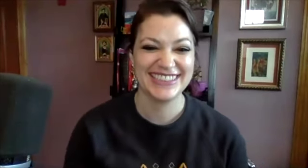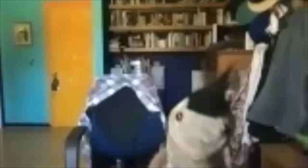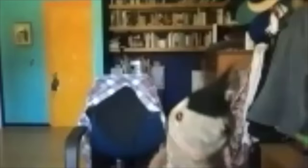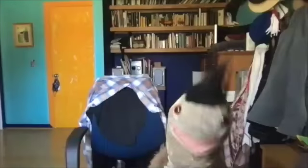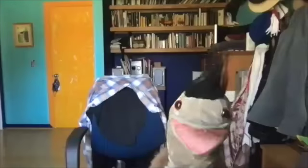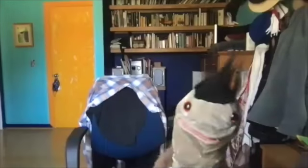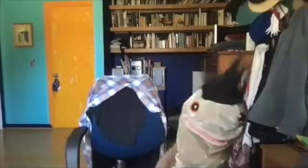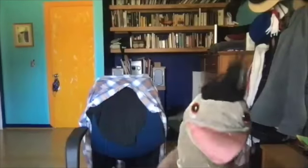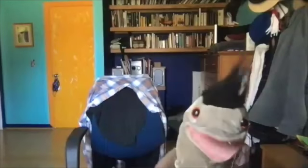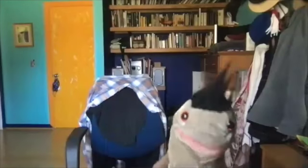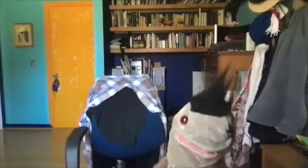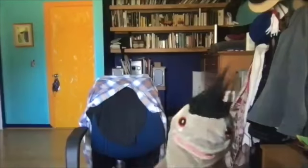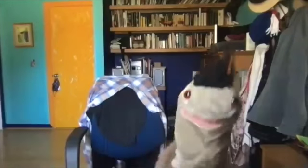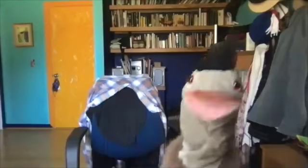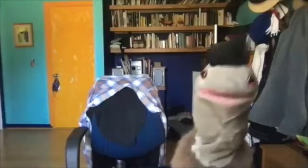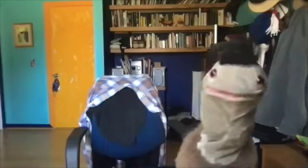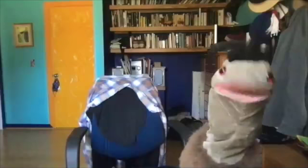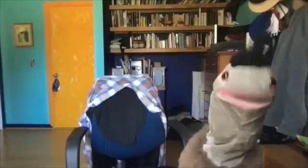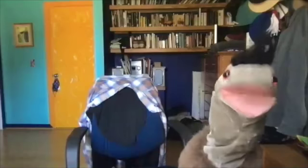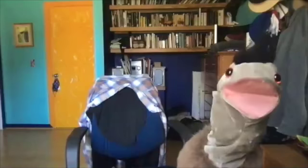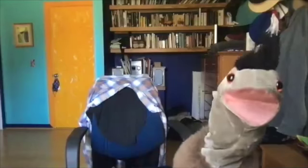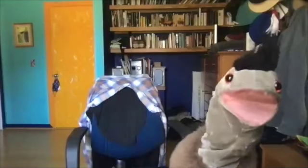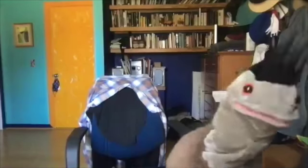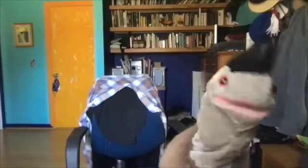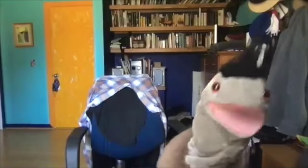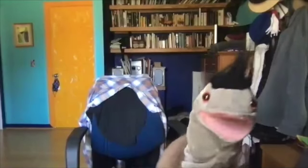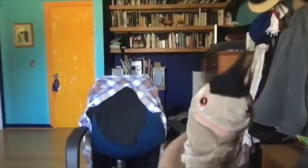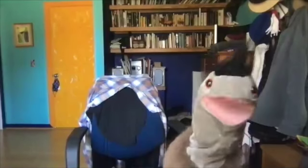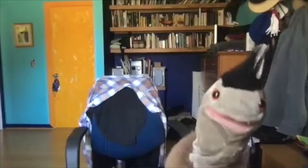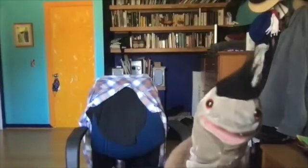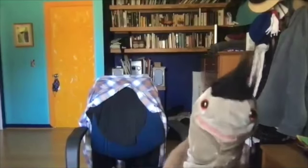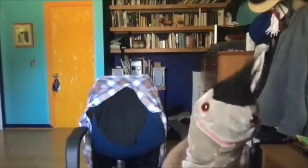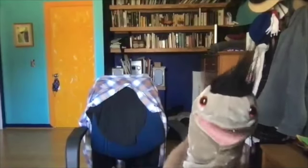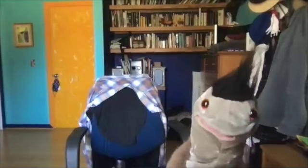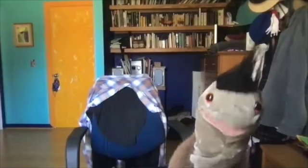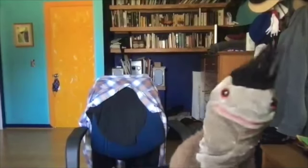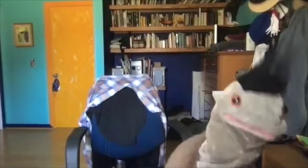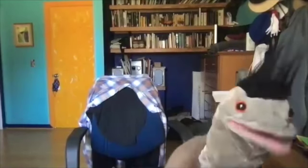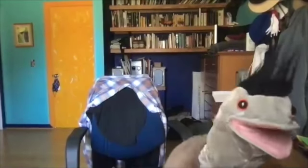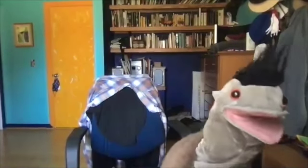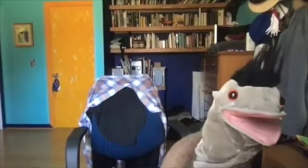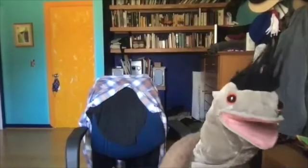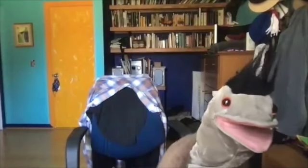good job, everyone. Are you ready for the next one? All right, this is how to say or to